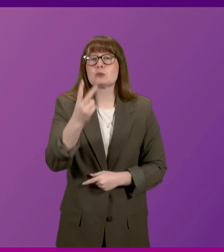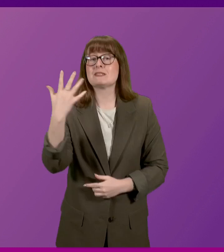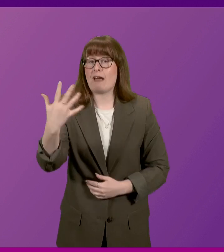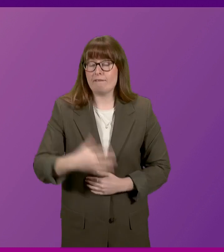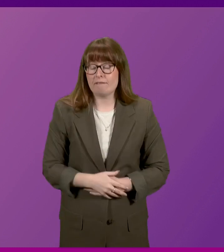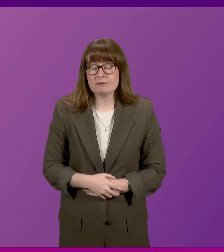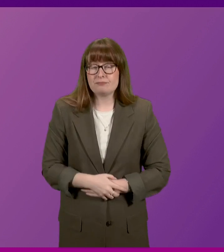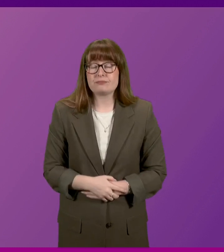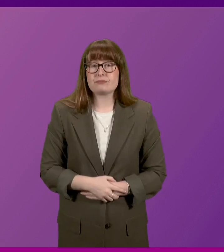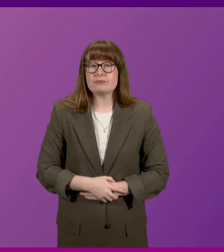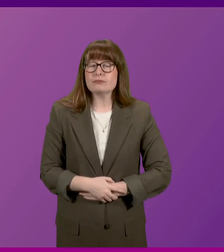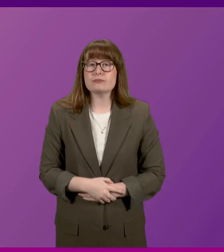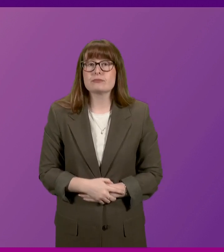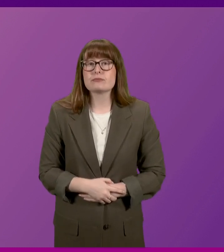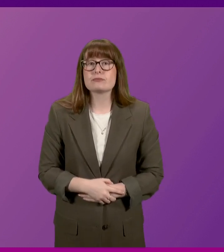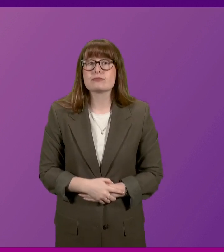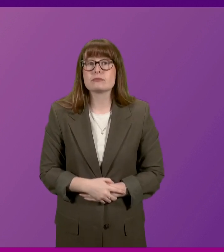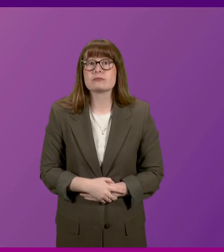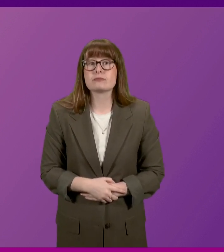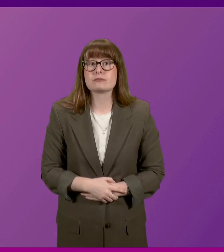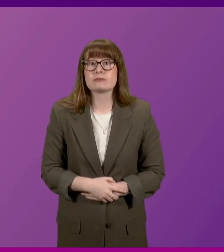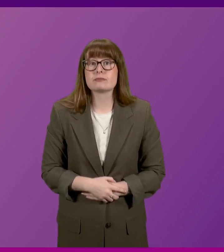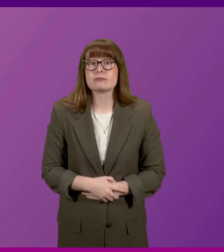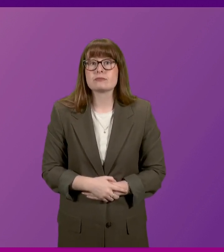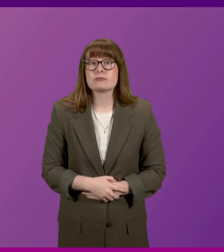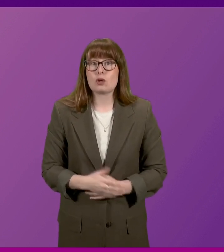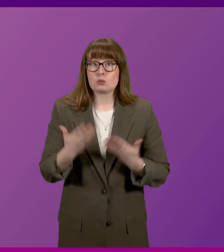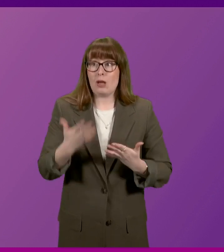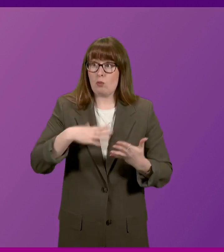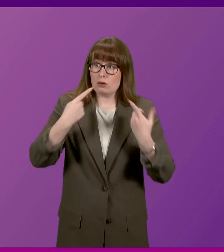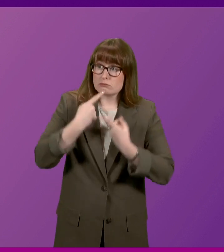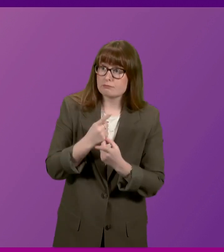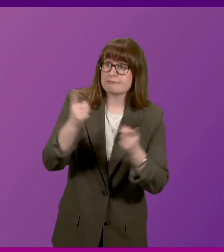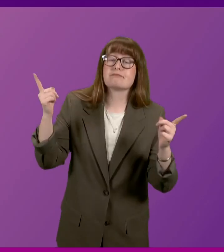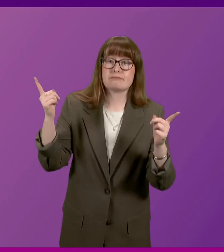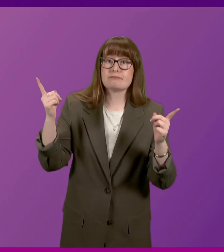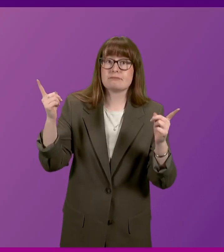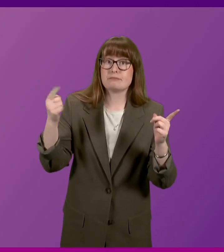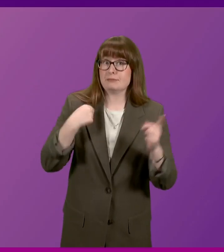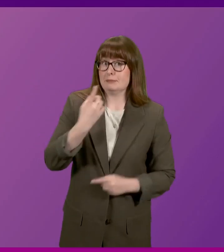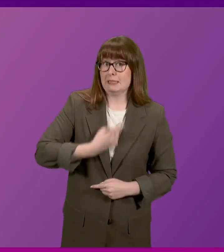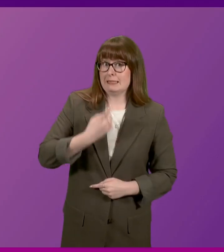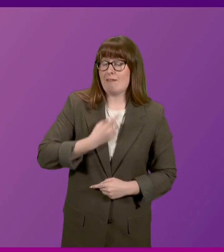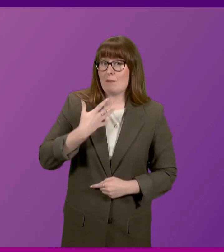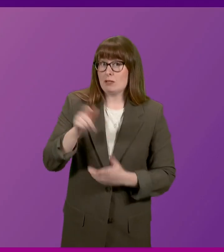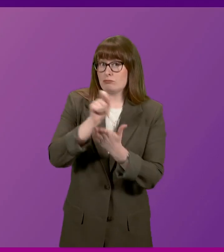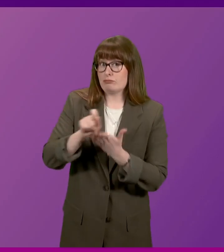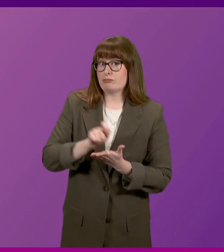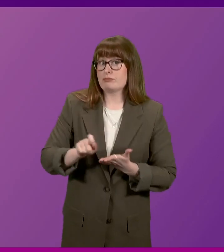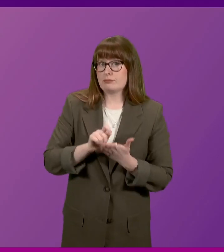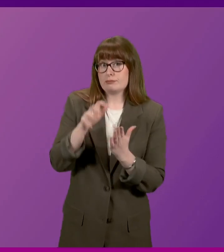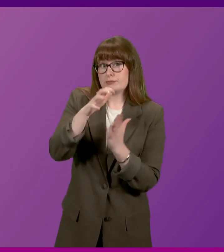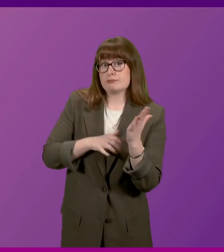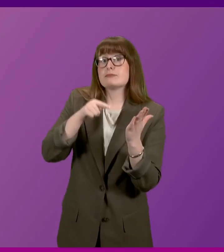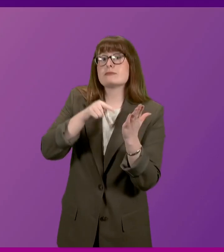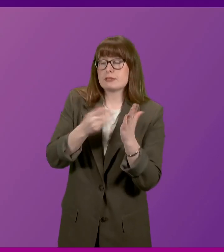2025. And at this point, I would like to make a declaration of interest that I did indeed write the foreword